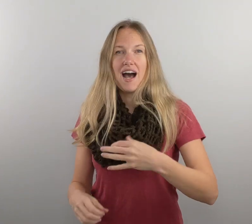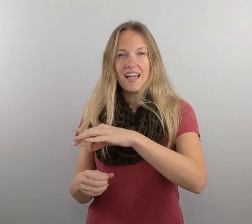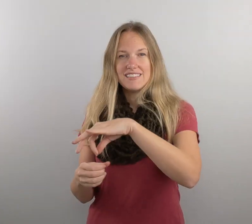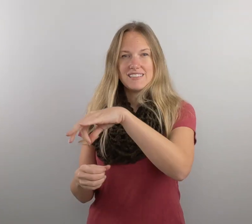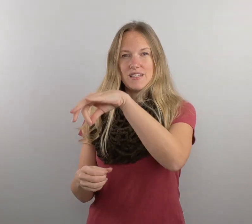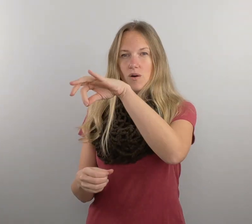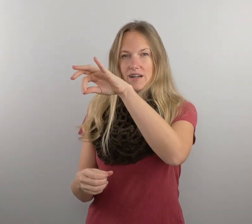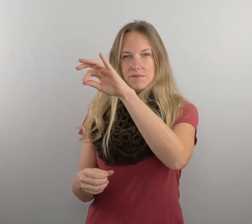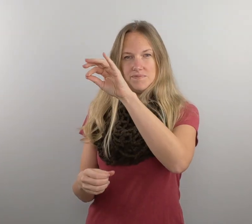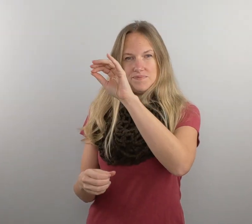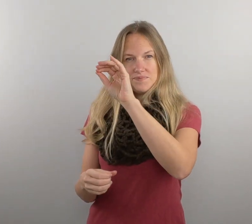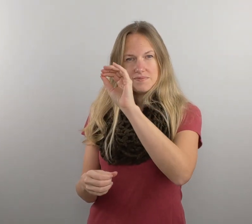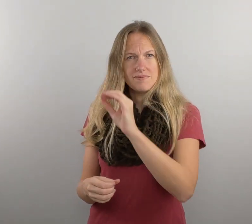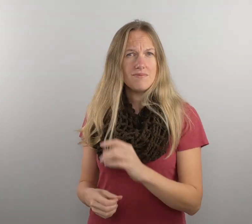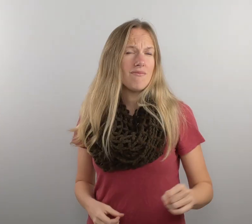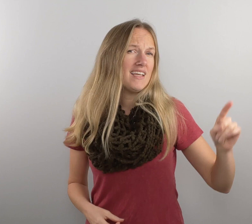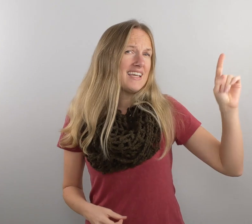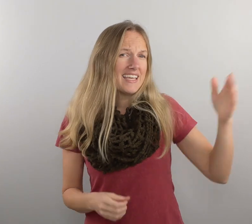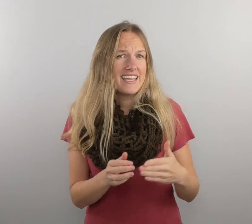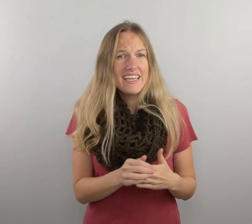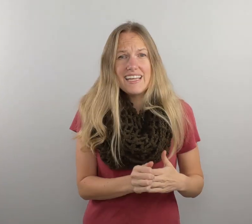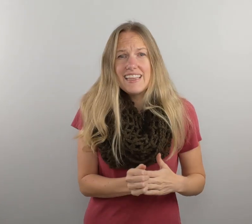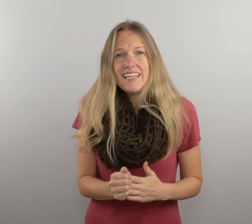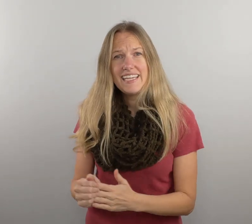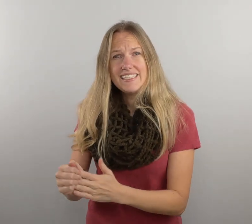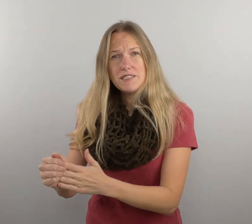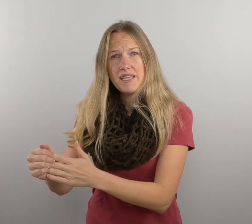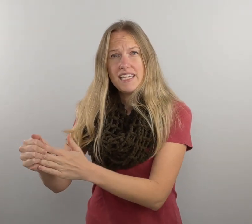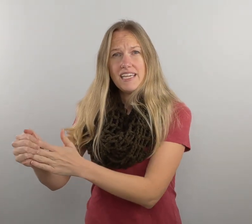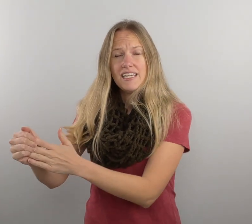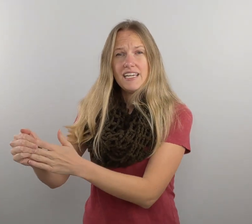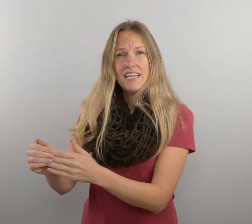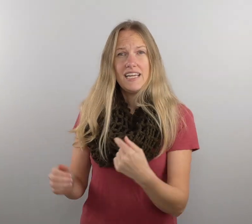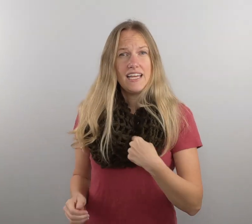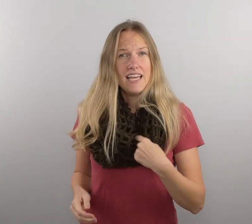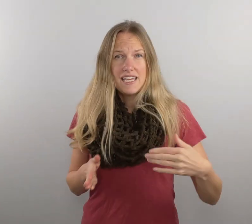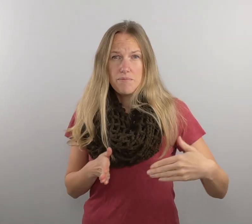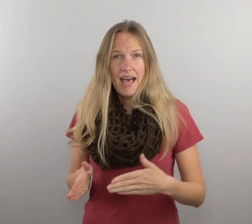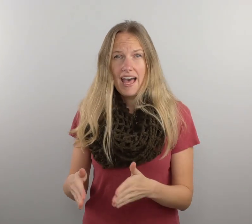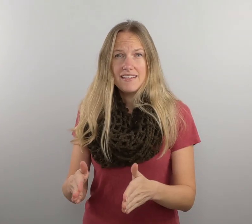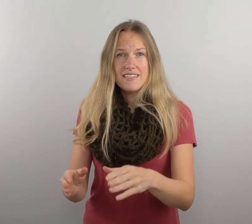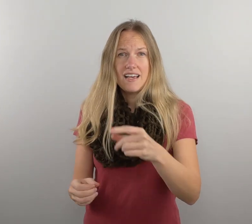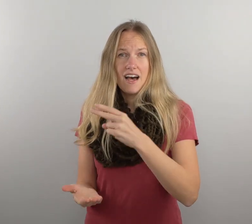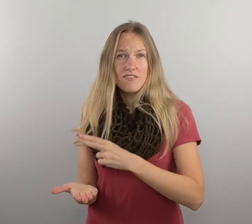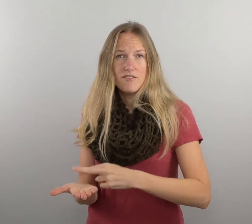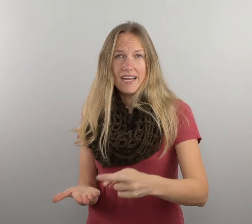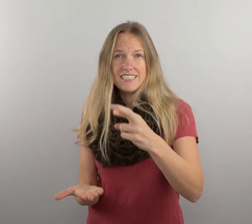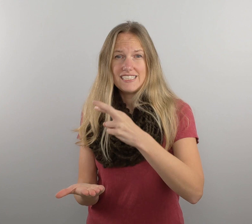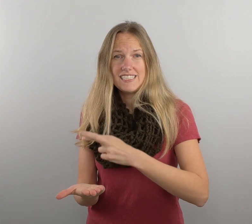my soul. He leads me in paths of